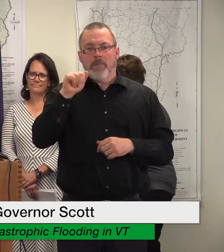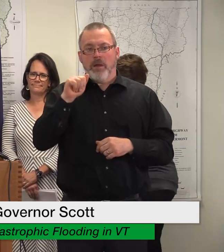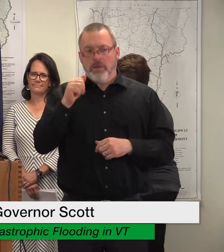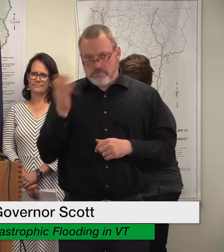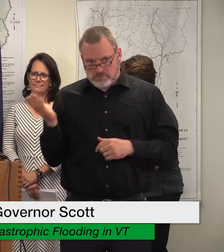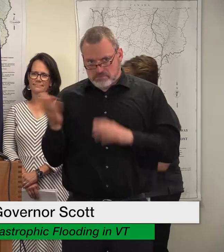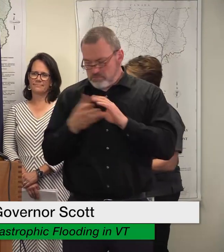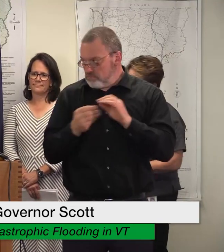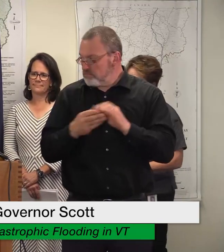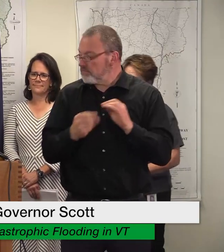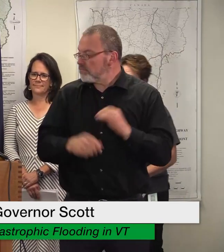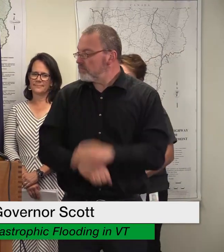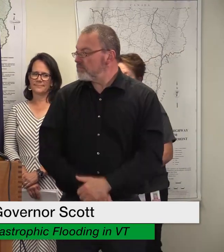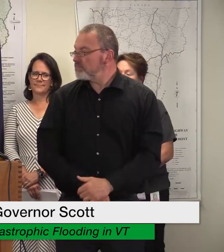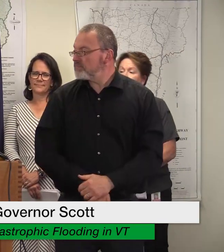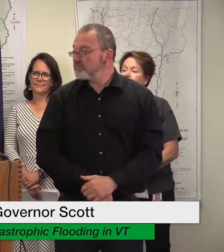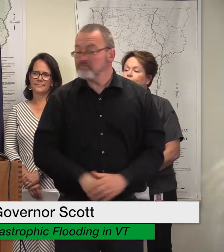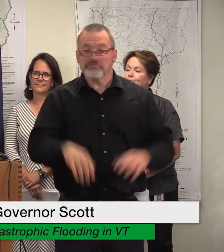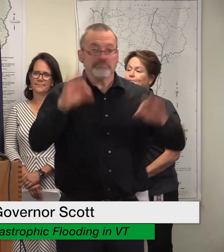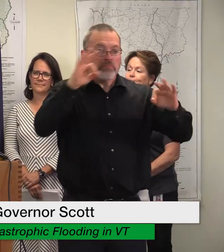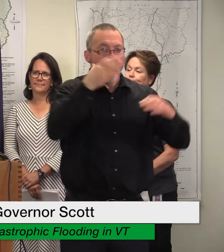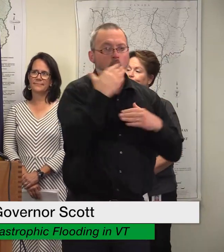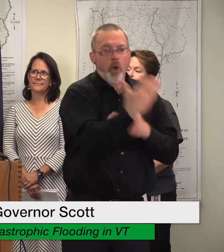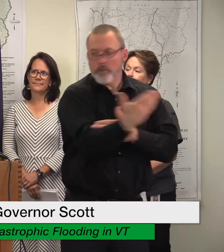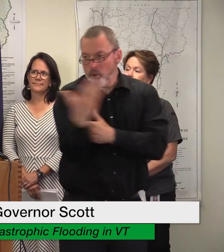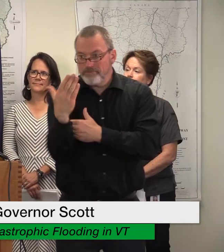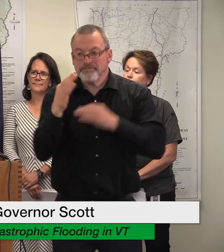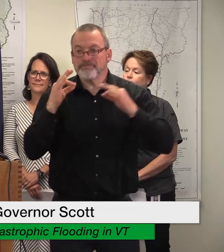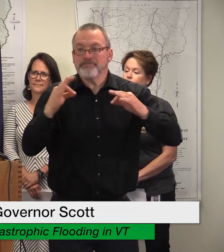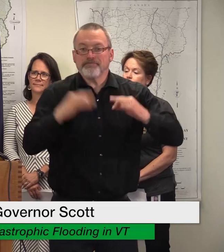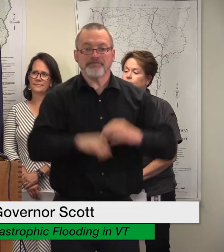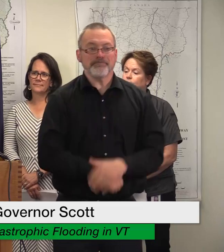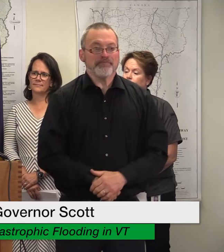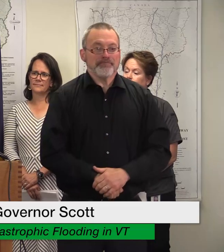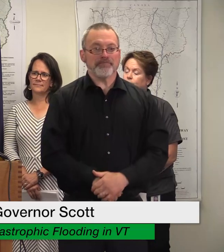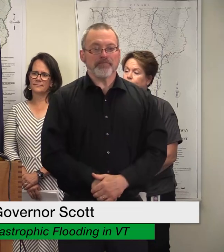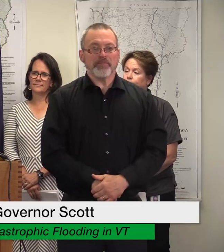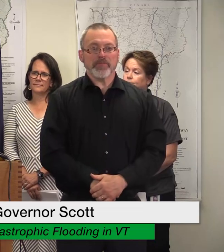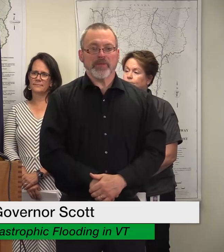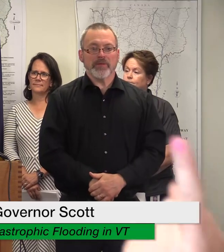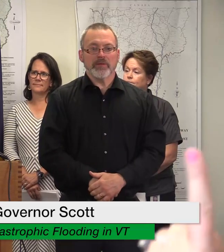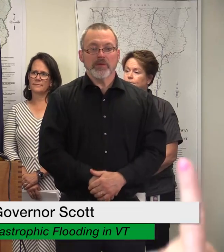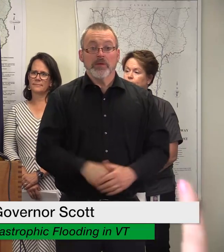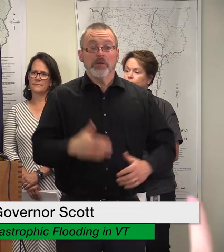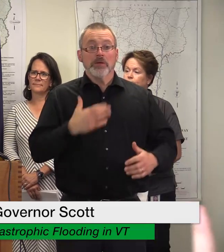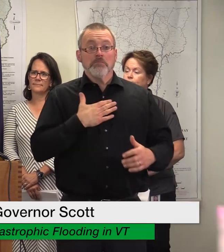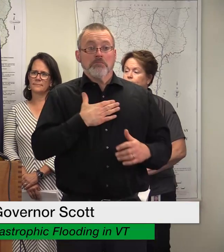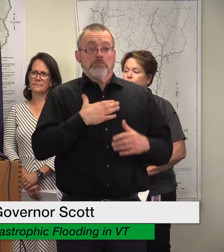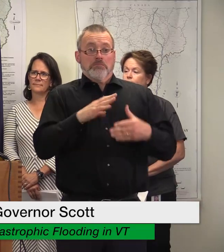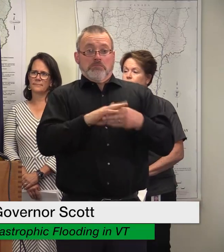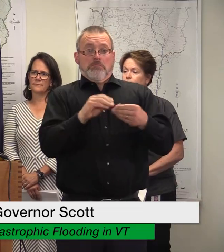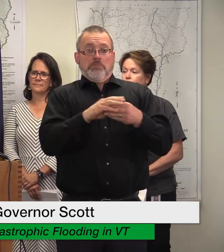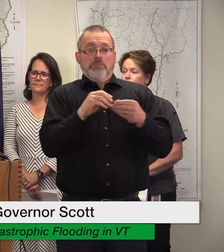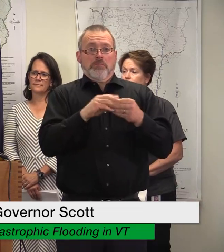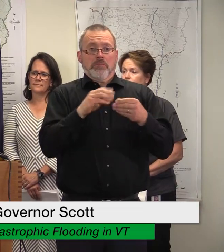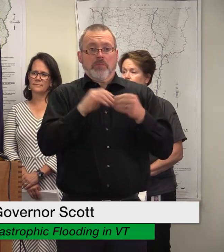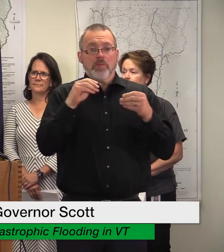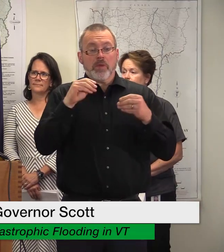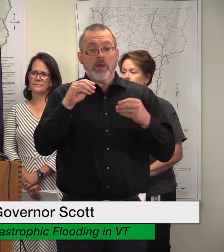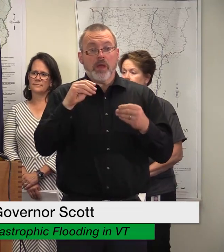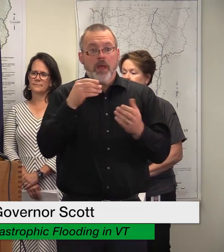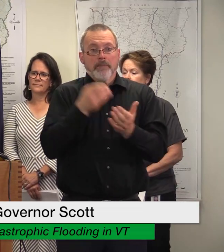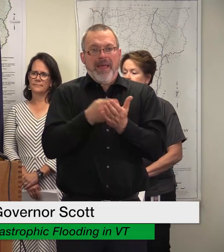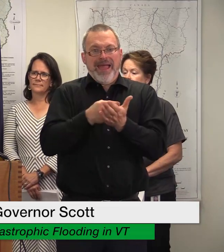Thank you, Commissioner. Good morning. The Major Disaster Declaration for Vermont Storms authorizes funding for 9 counties